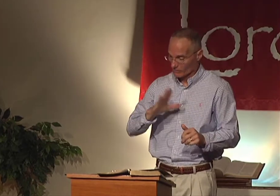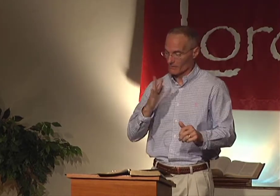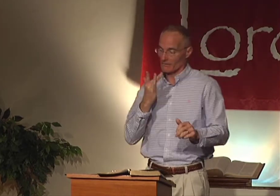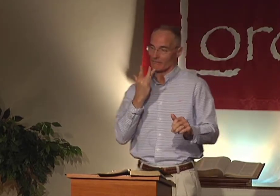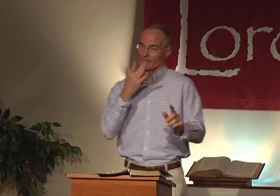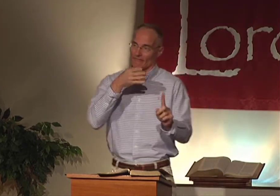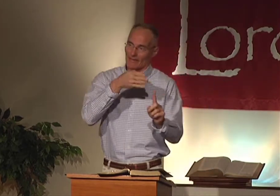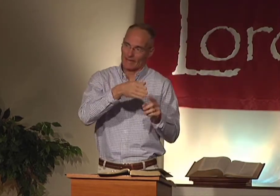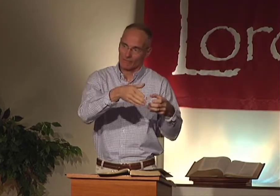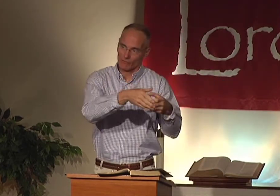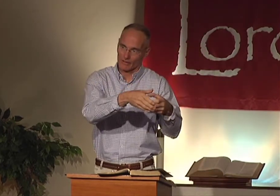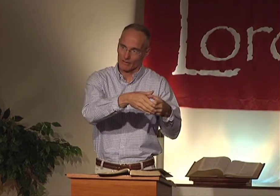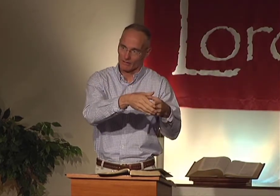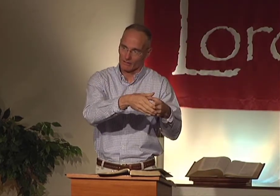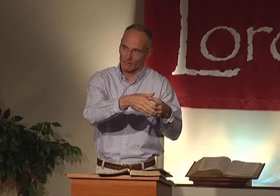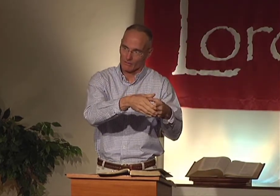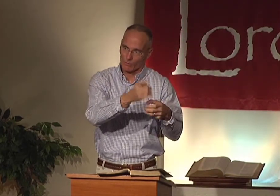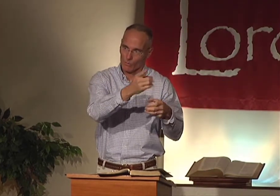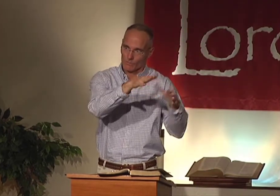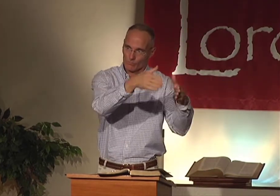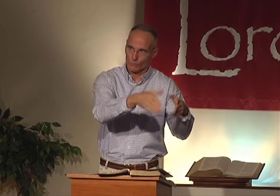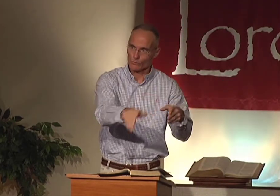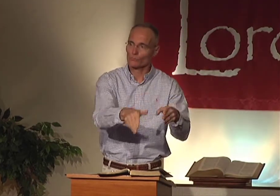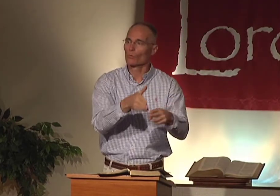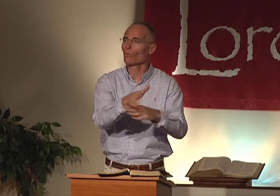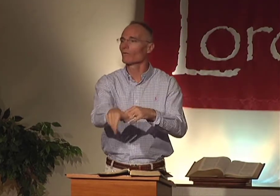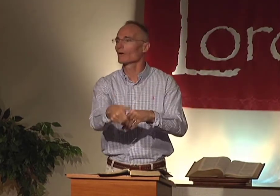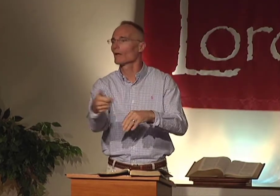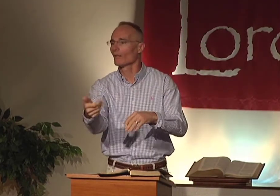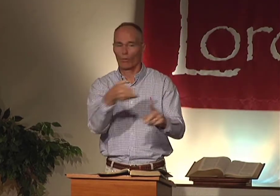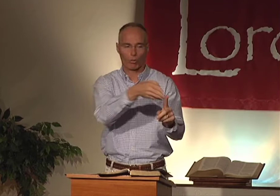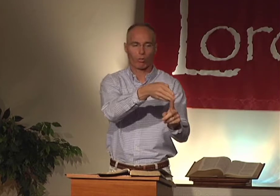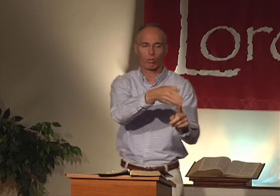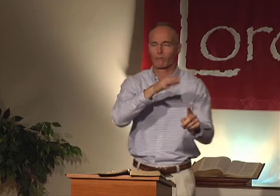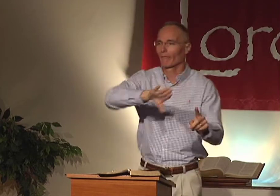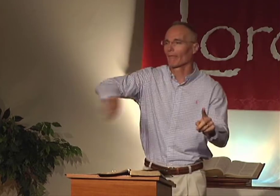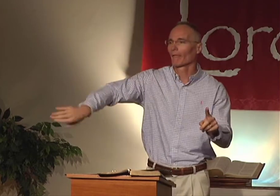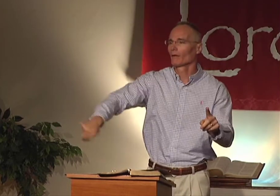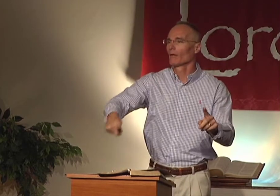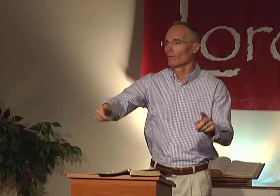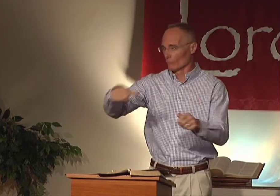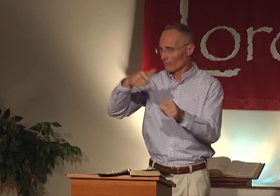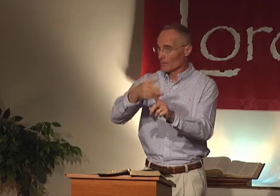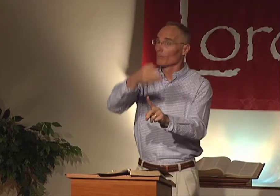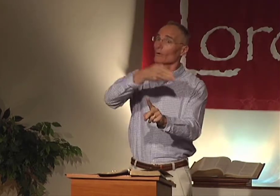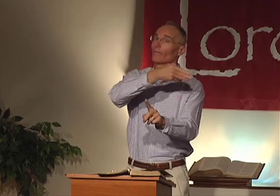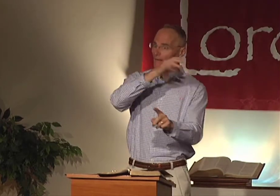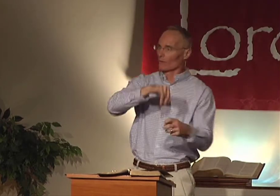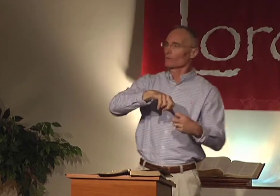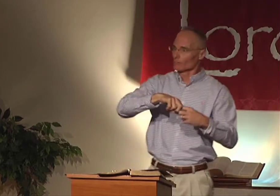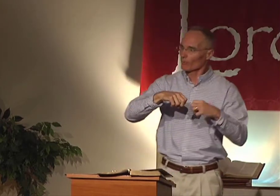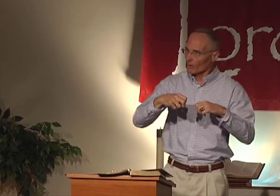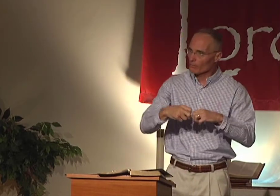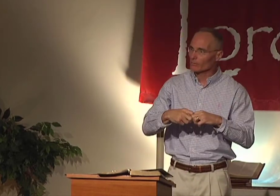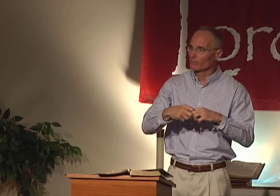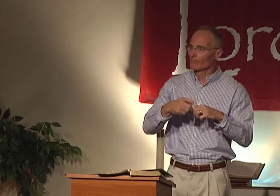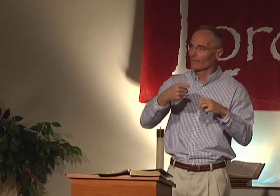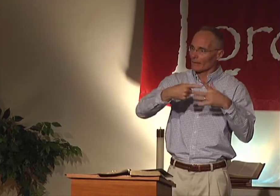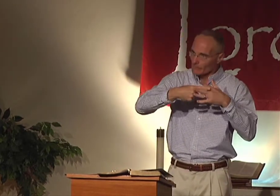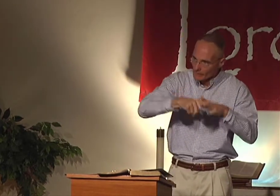Then you won't be proud that you follow one person instead of another. Like always going to one person. Remember in the